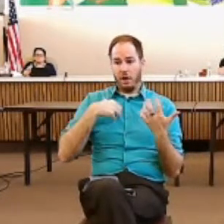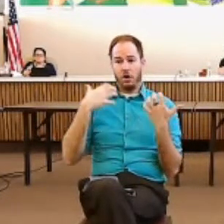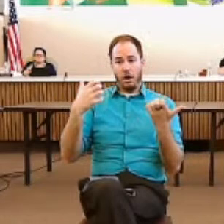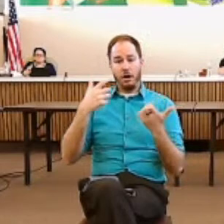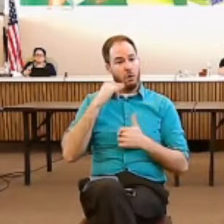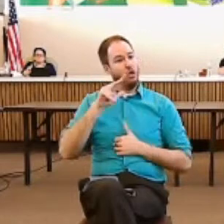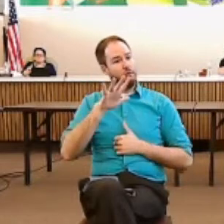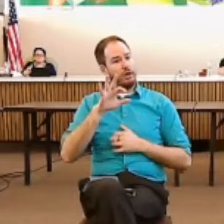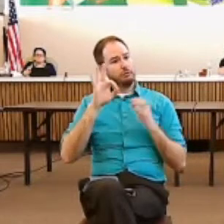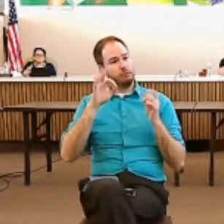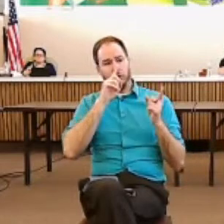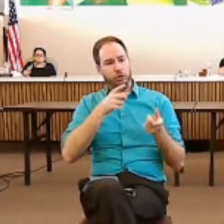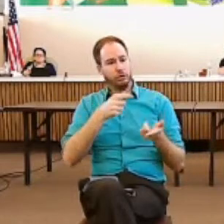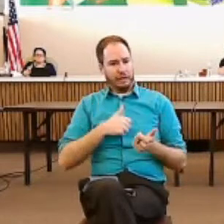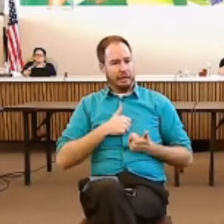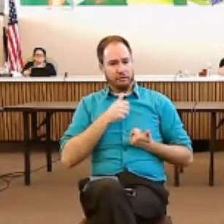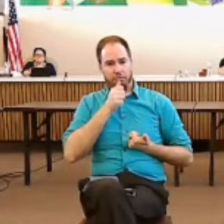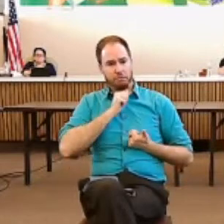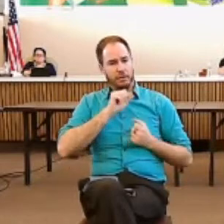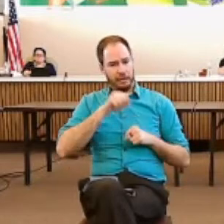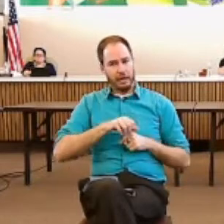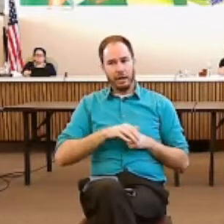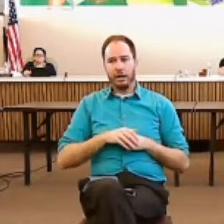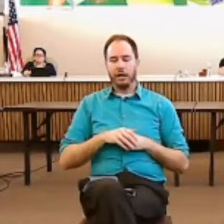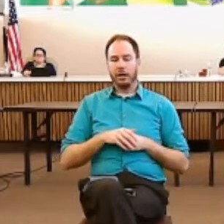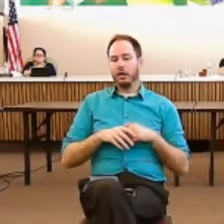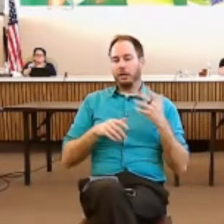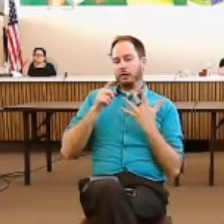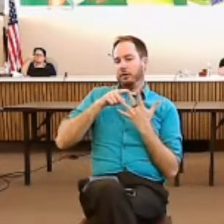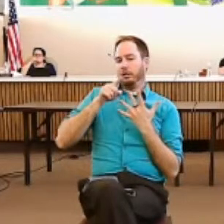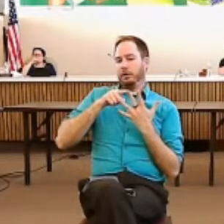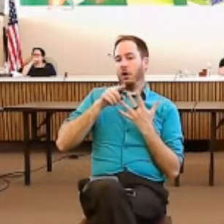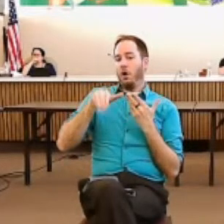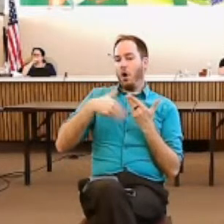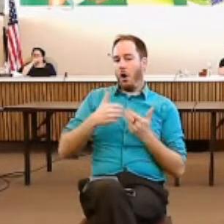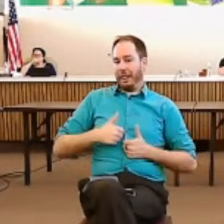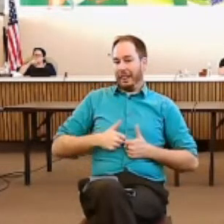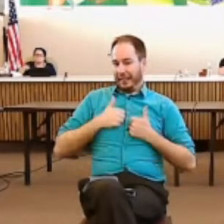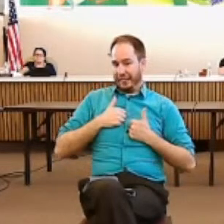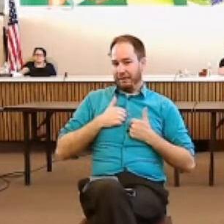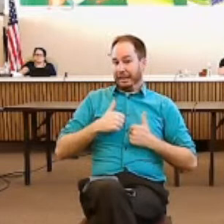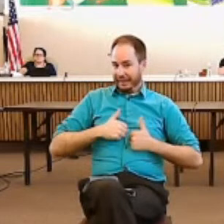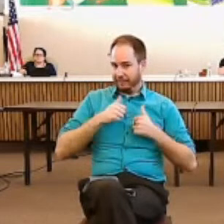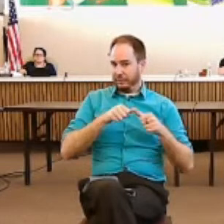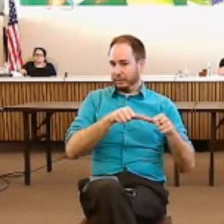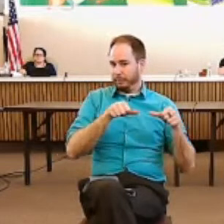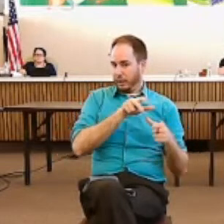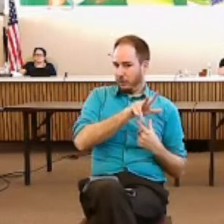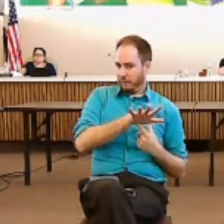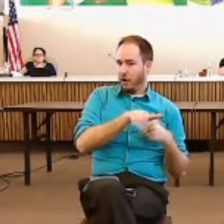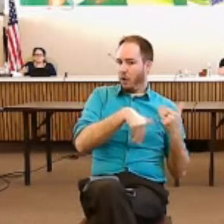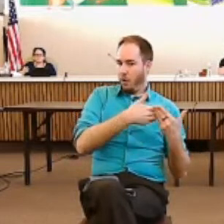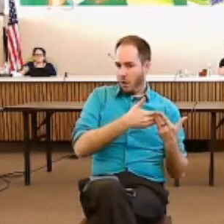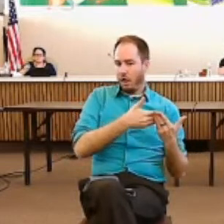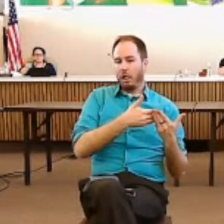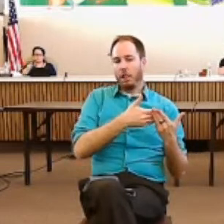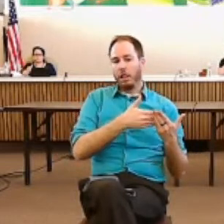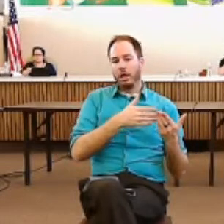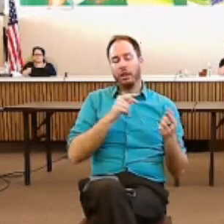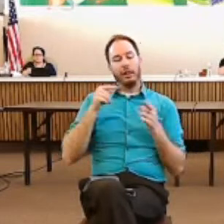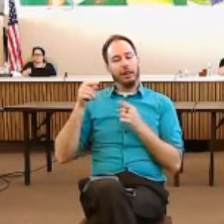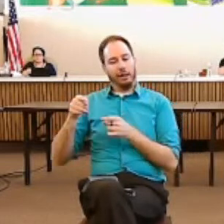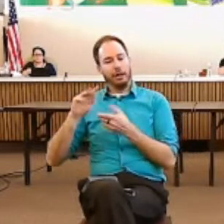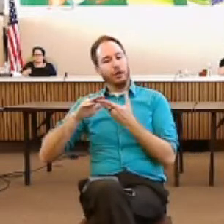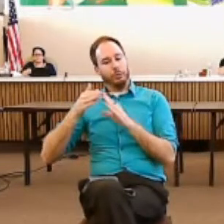said, okay, 35 feet, we can live with that. And to be clear, all the living space is 35 feet. The